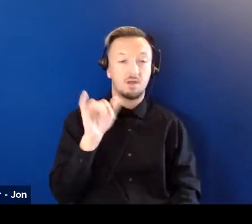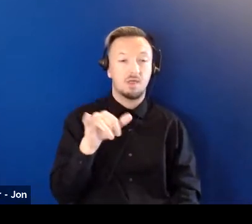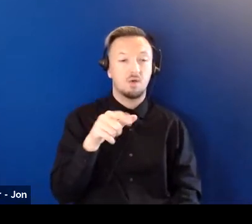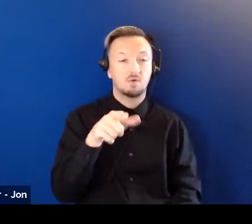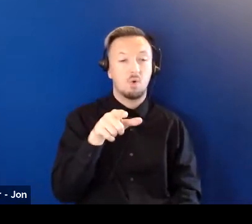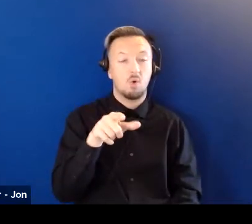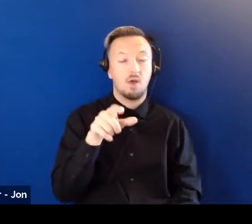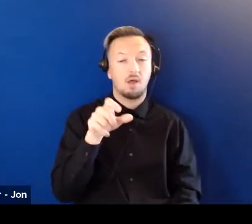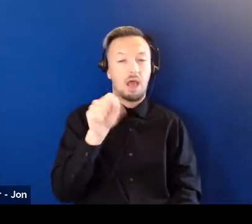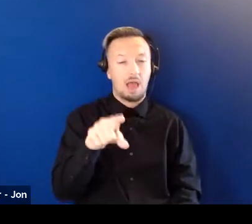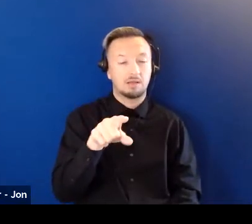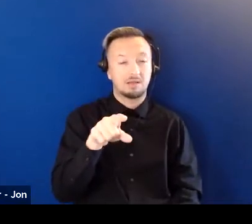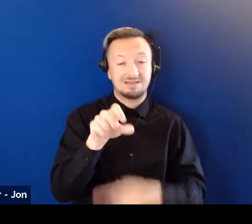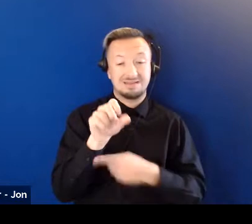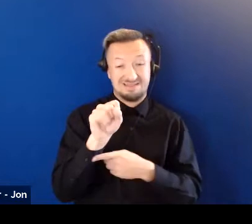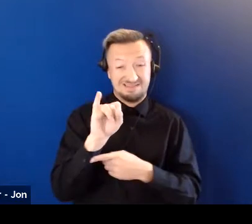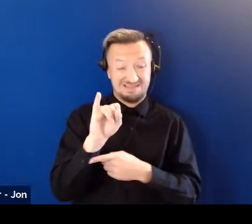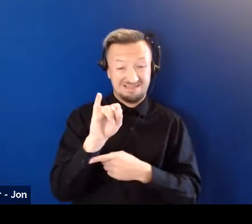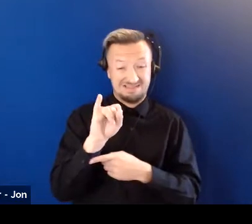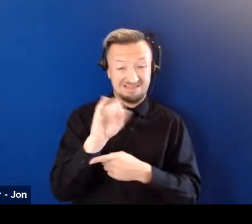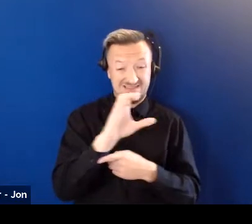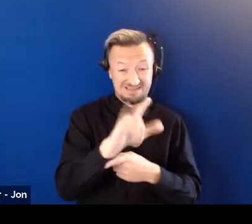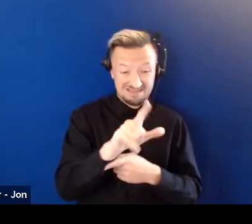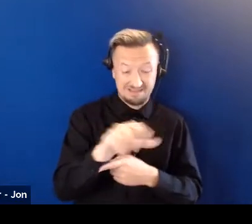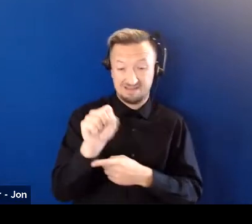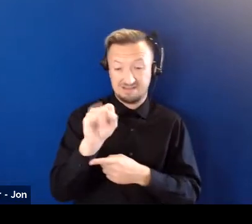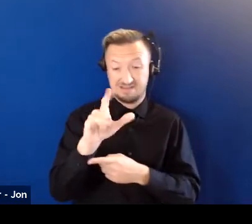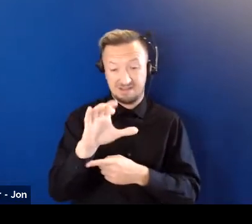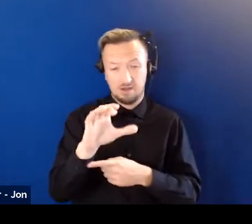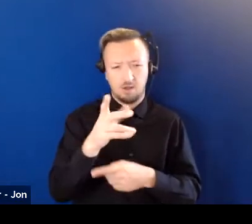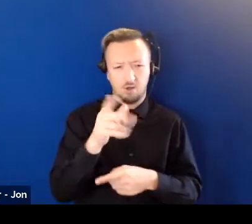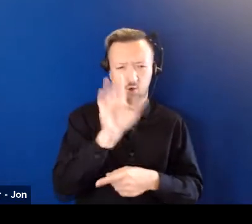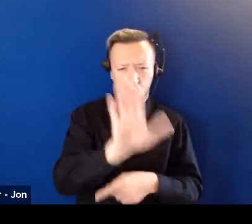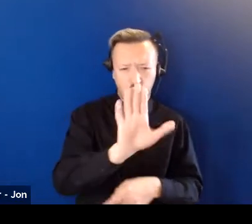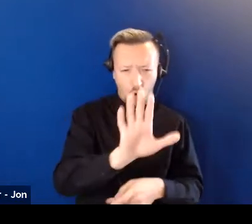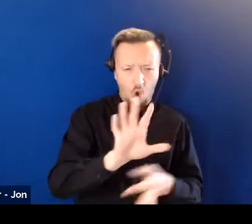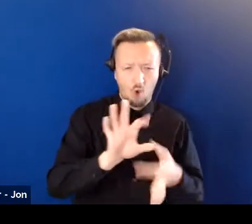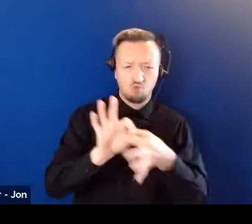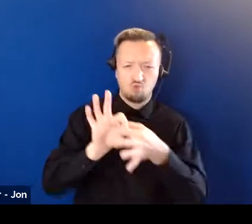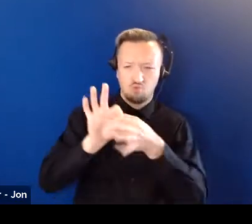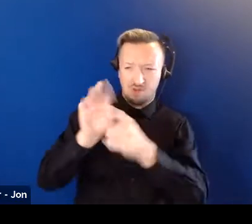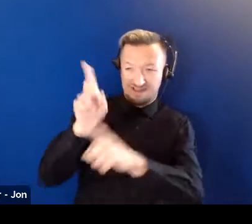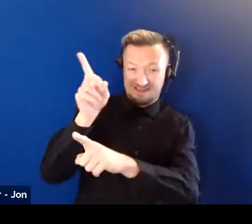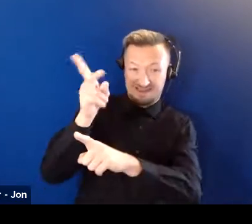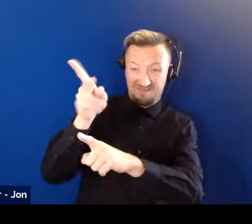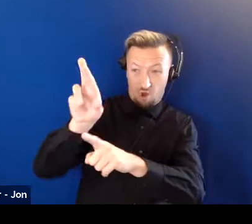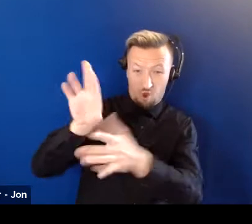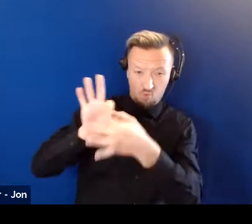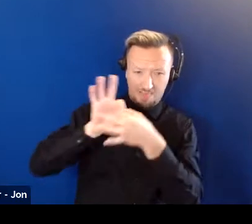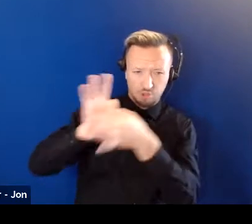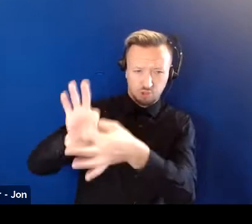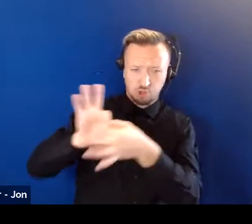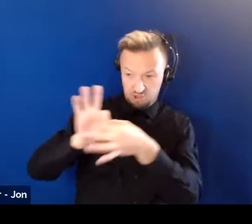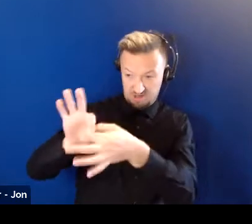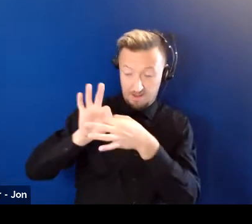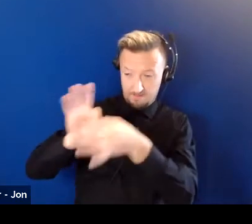your relationship with the Division of Vocational Rehabilitation affect your decision to participate just in the application